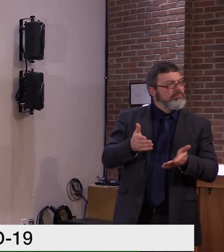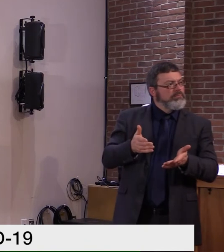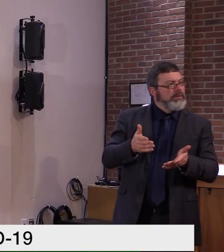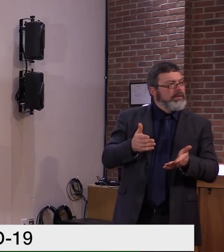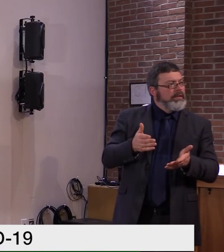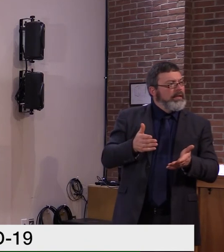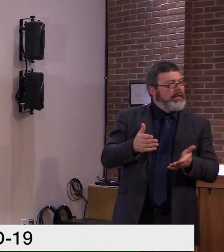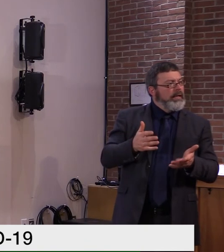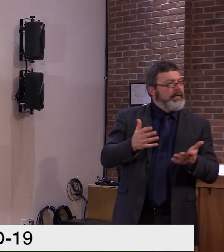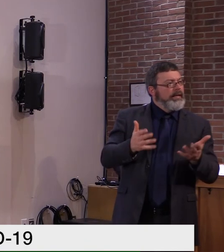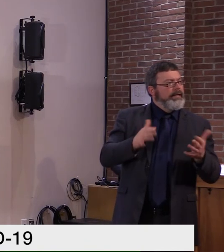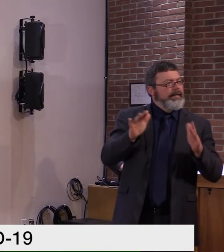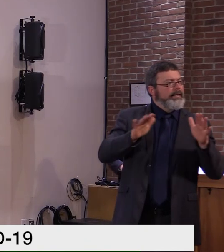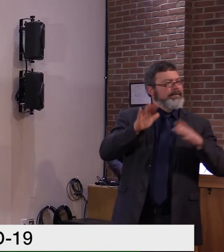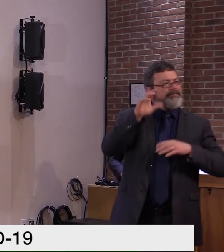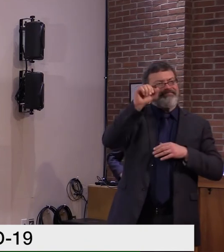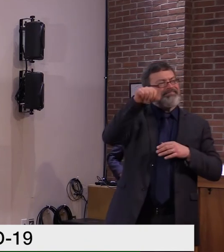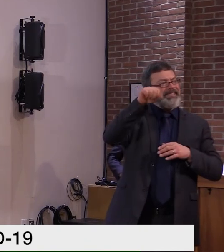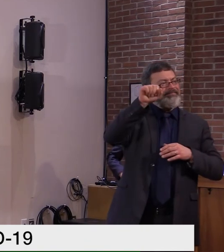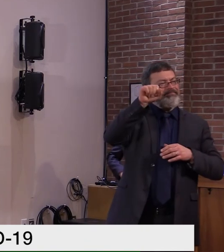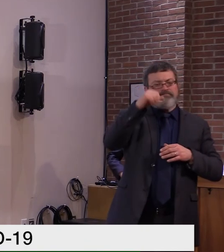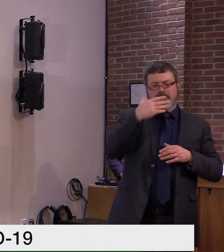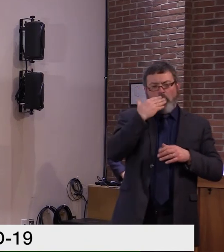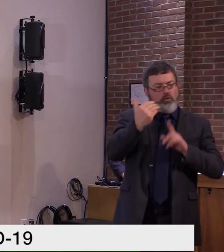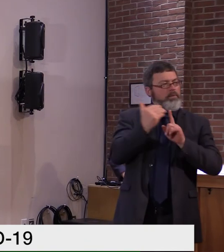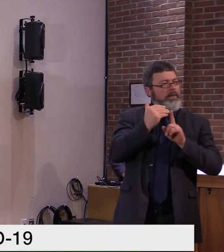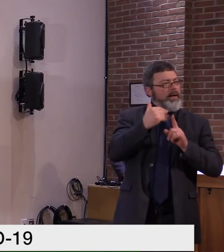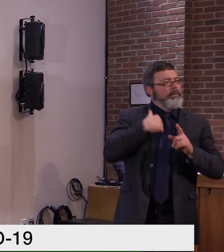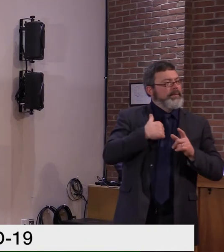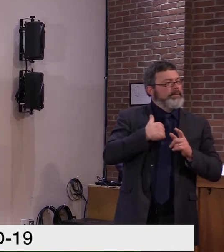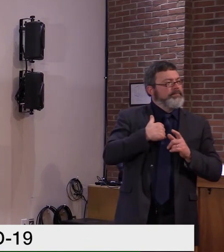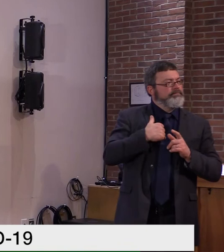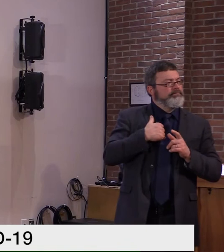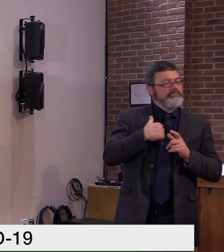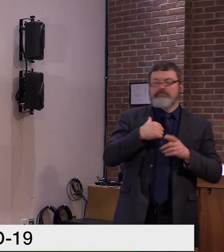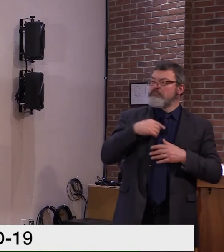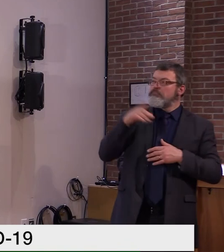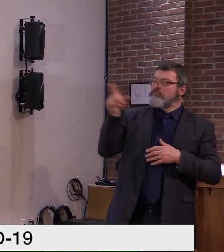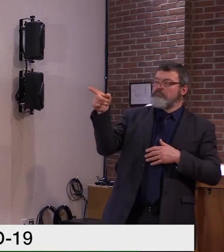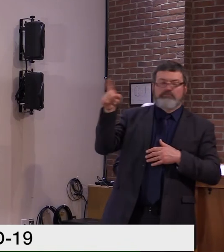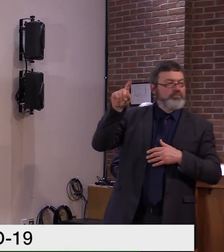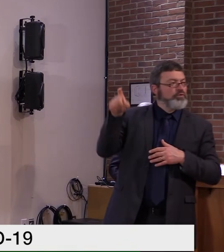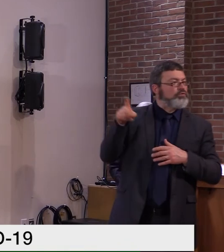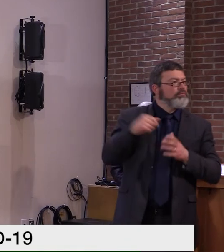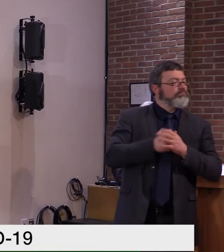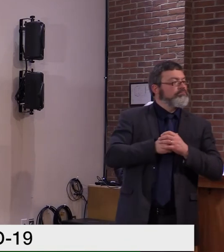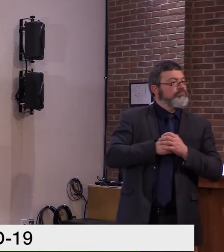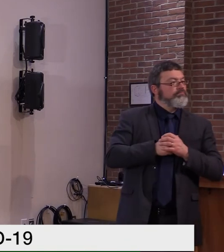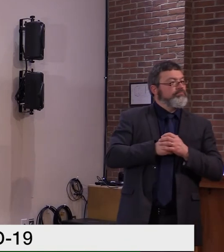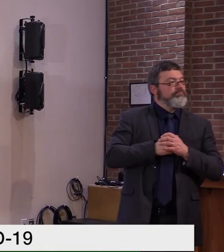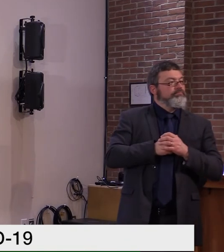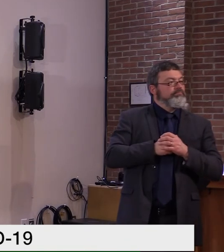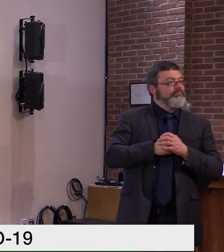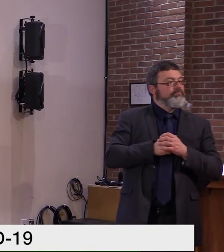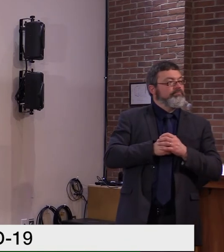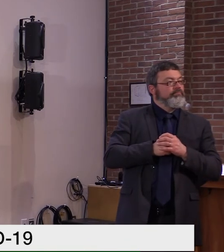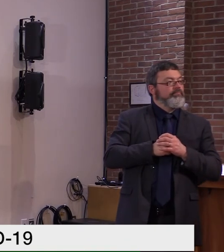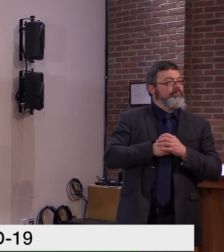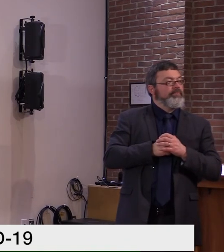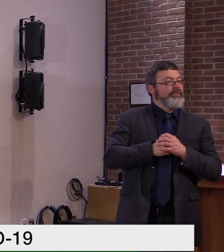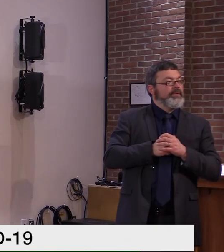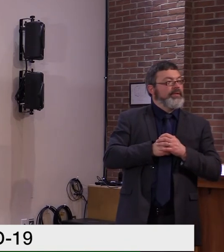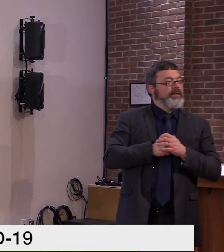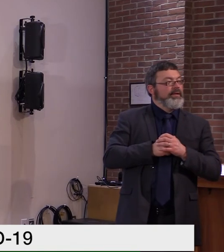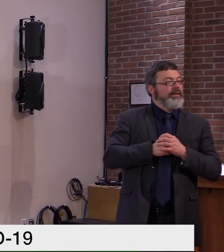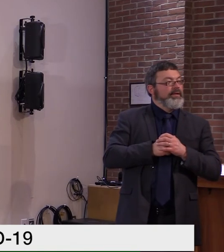Thanks, Rebecca. Dr. Levine, I was just wondering why you were not more candid with